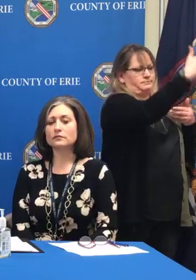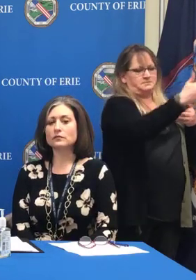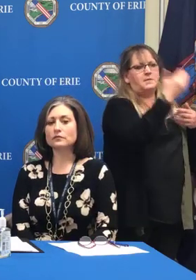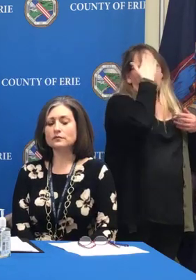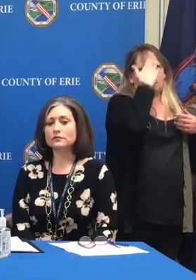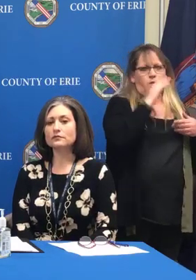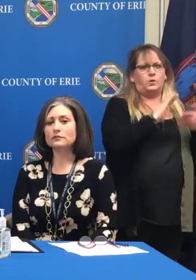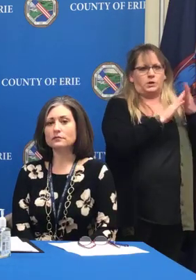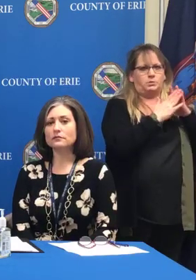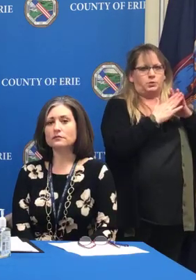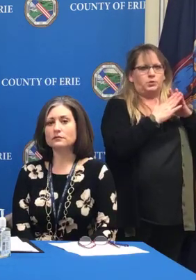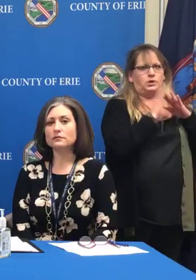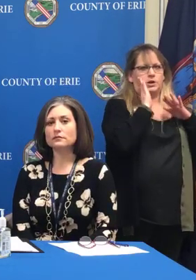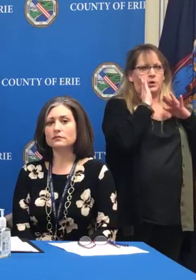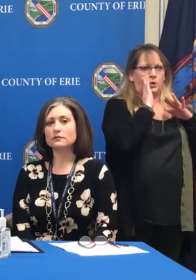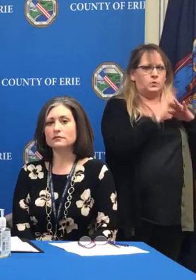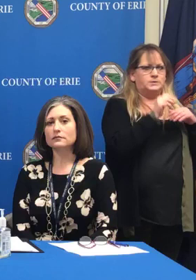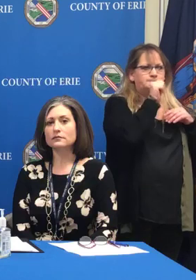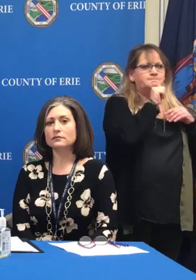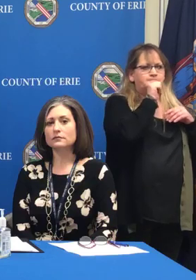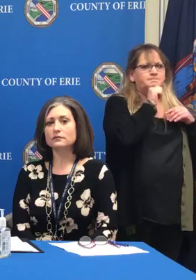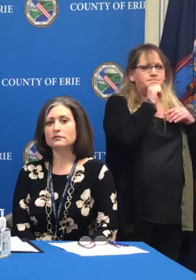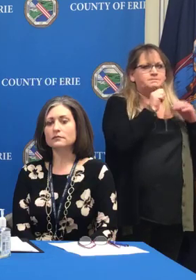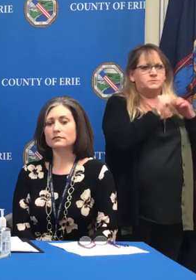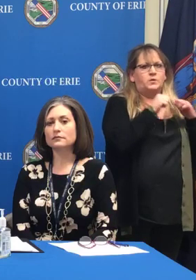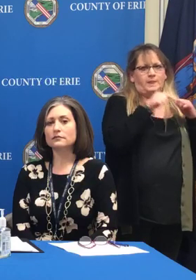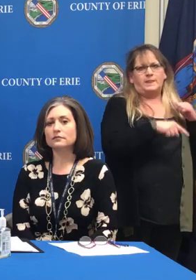a community, we will weather this storm